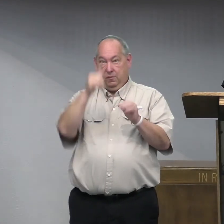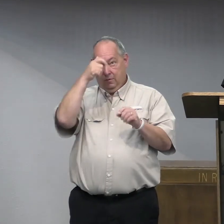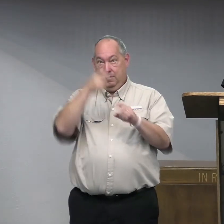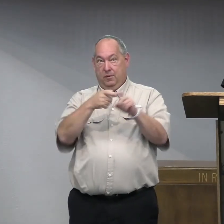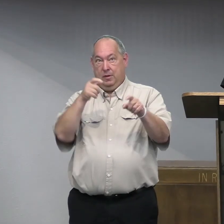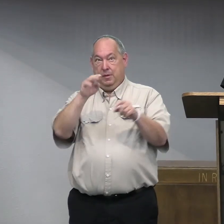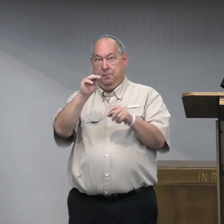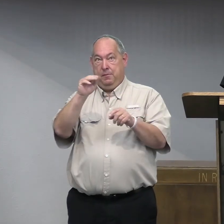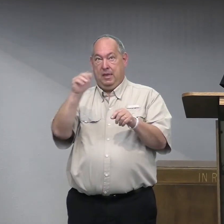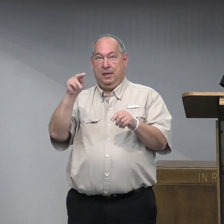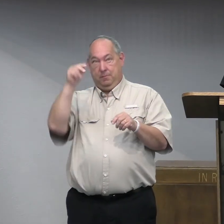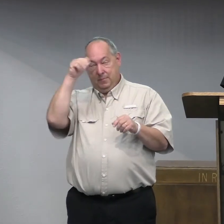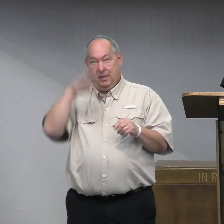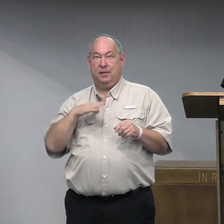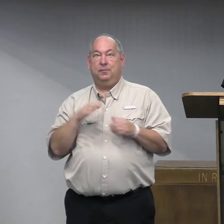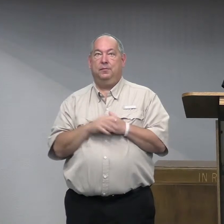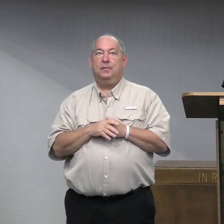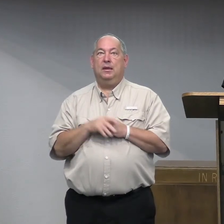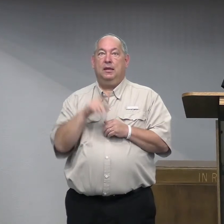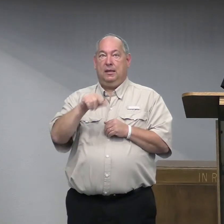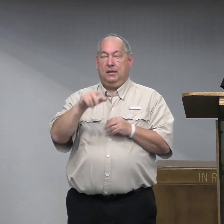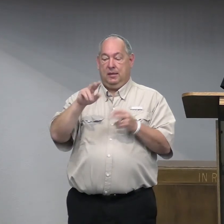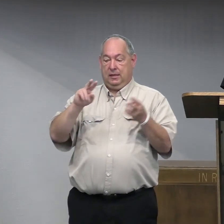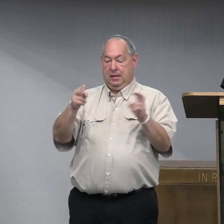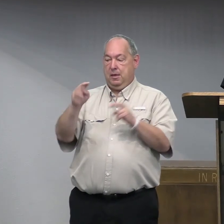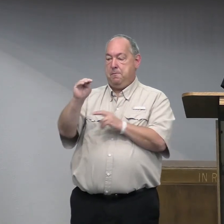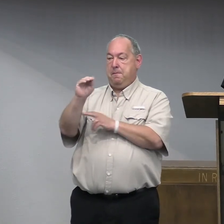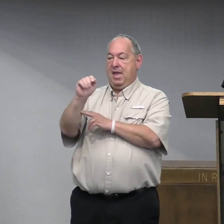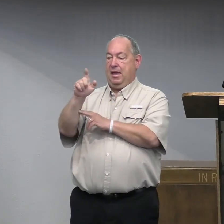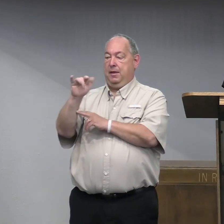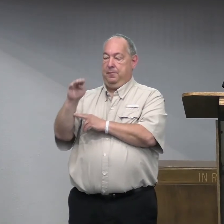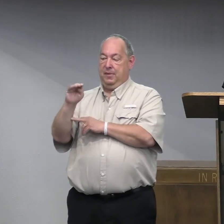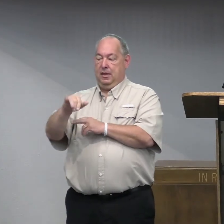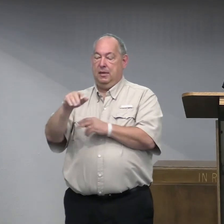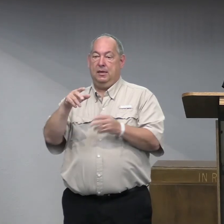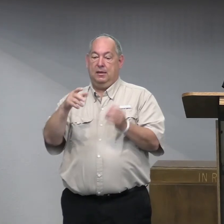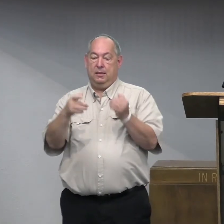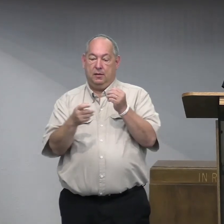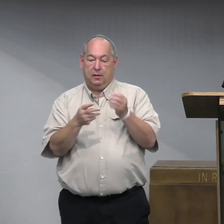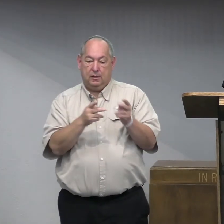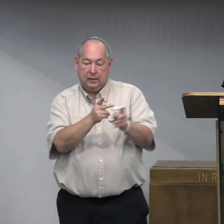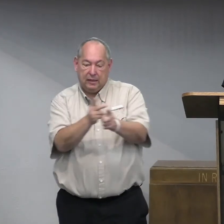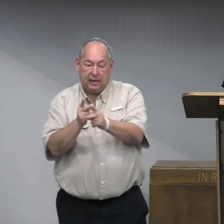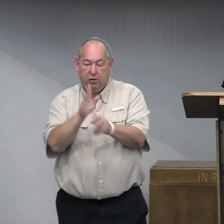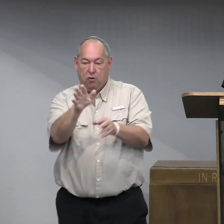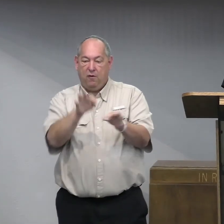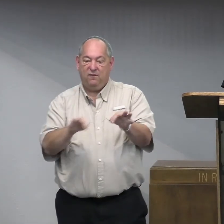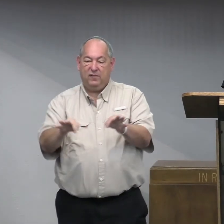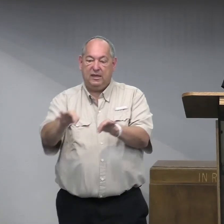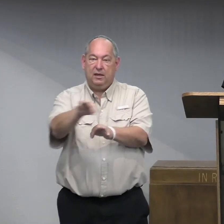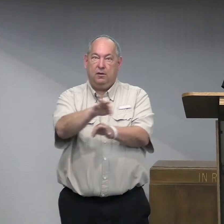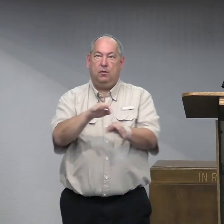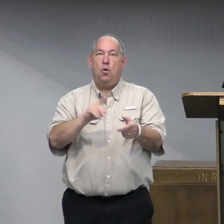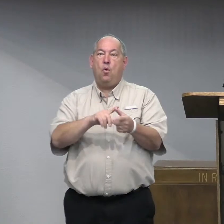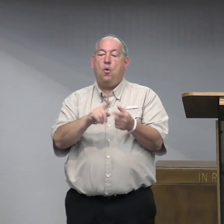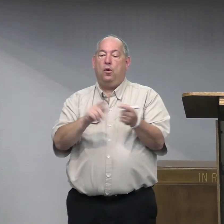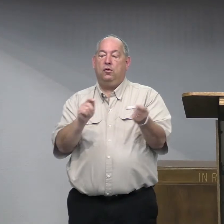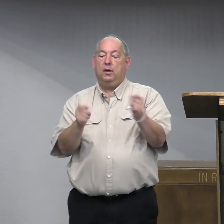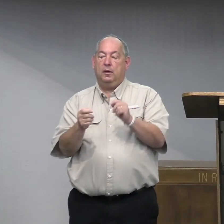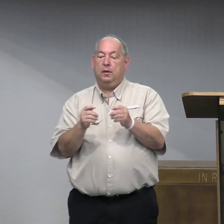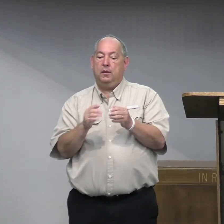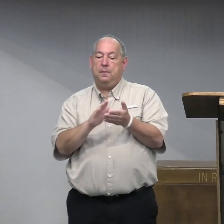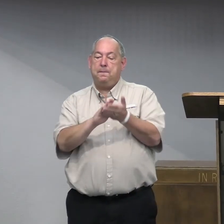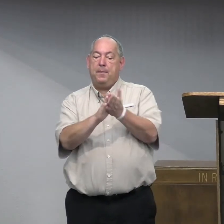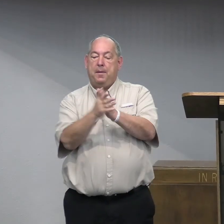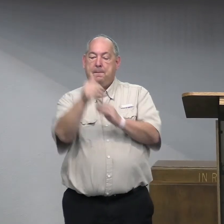lot of M's there. But this second manly maxim is tend your field, or we could translate it